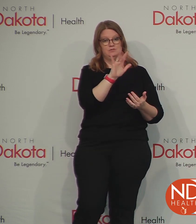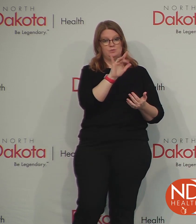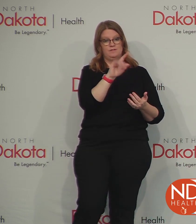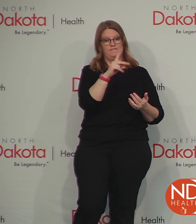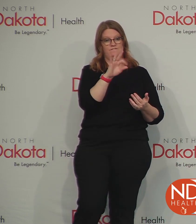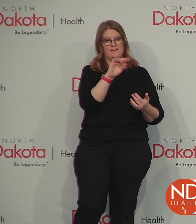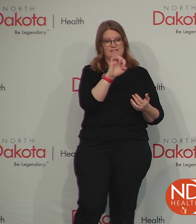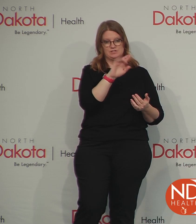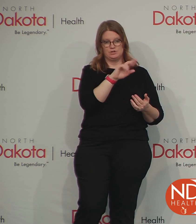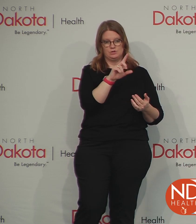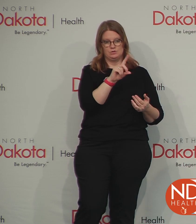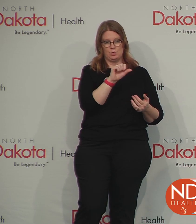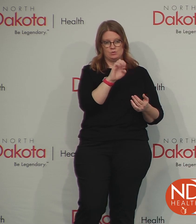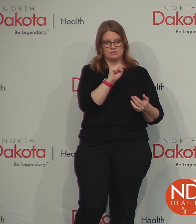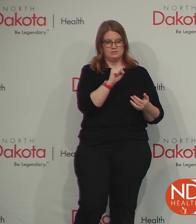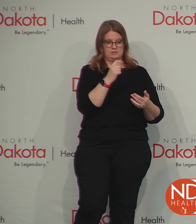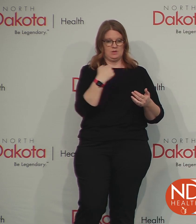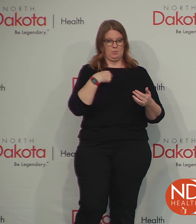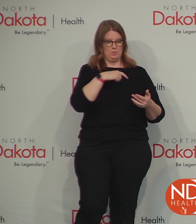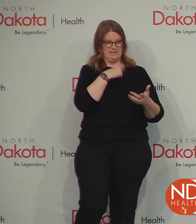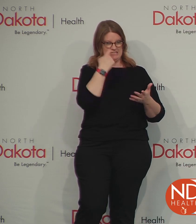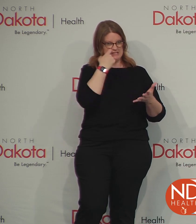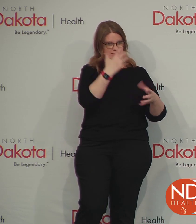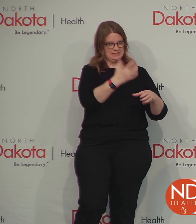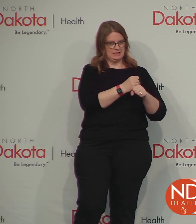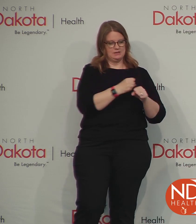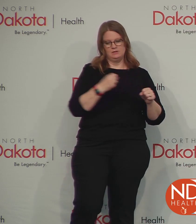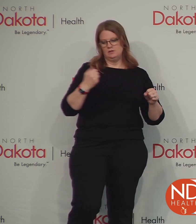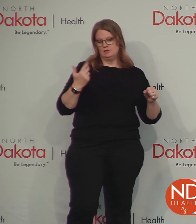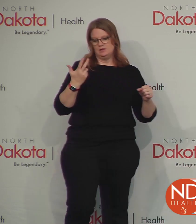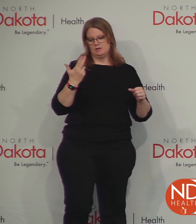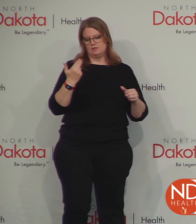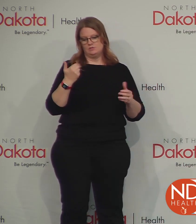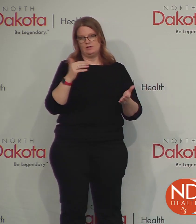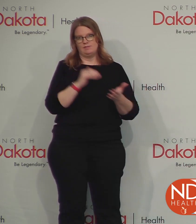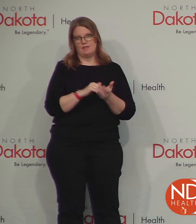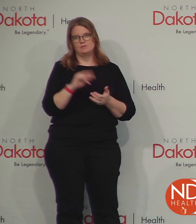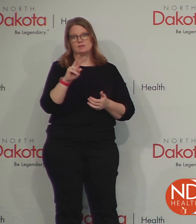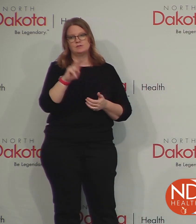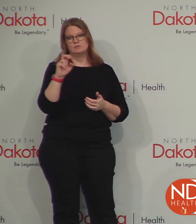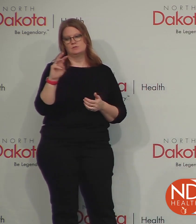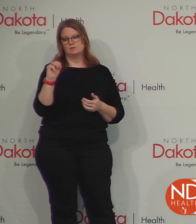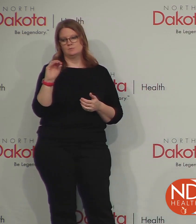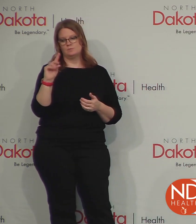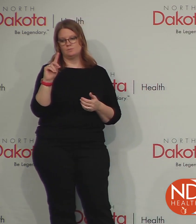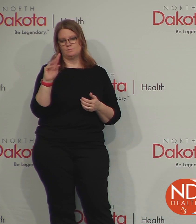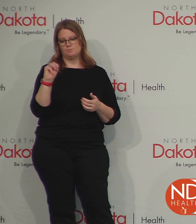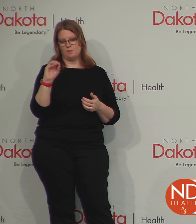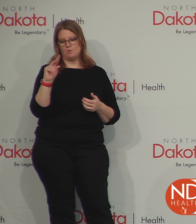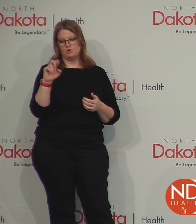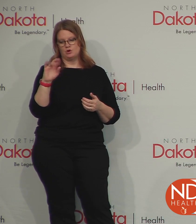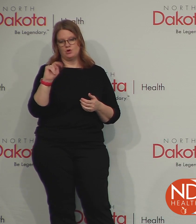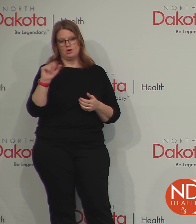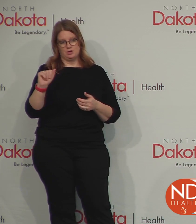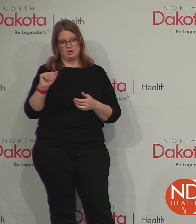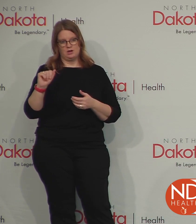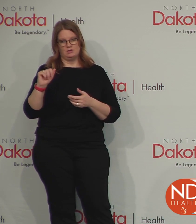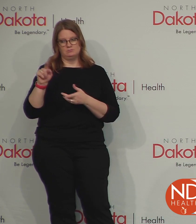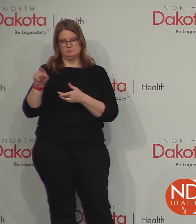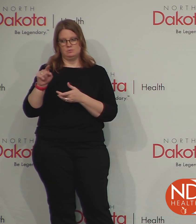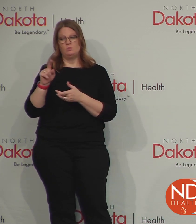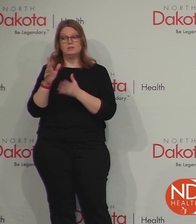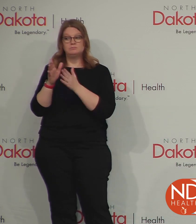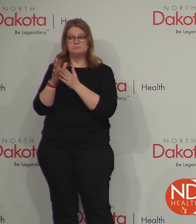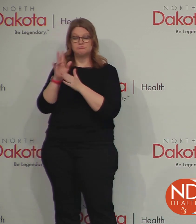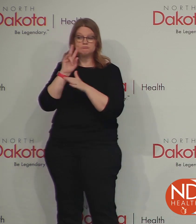Pfizer doses we received this week, and the 13,200 Moderna doses that we're anticipating to receive next